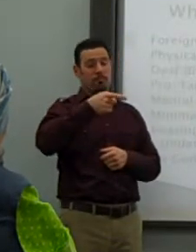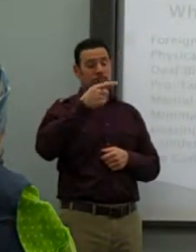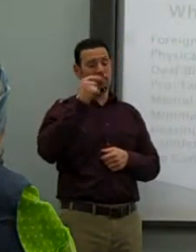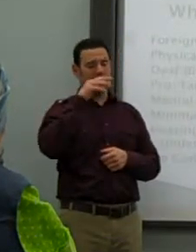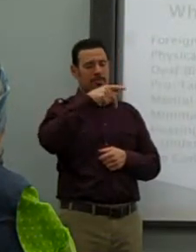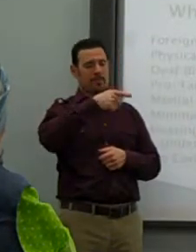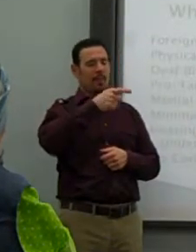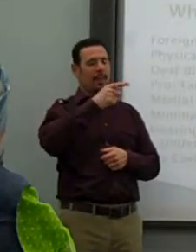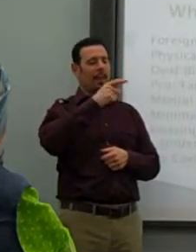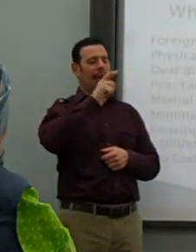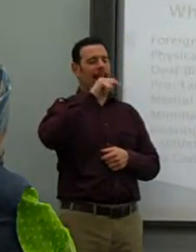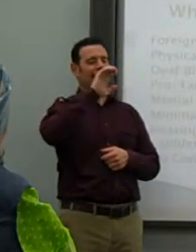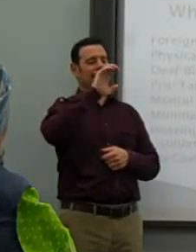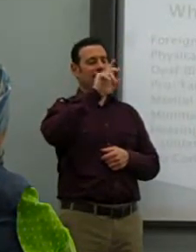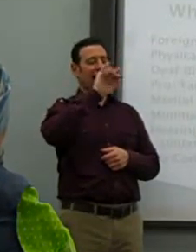down.